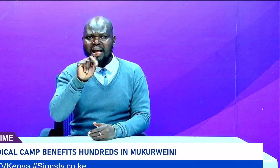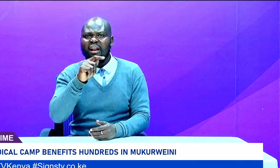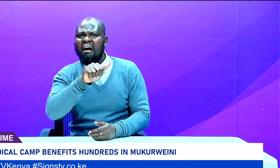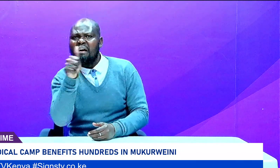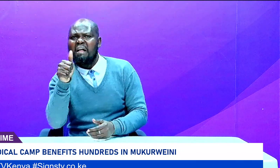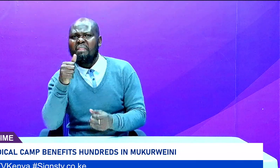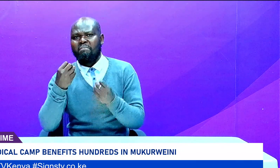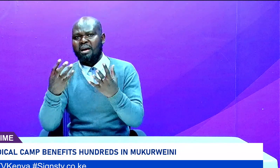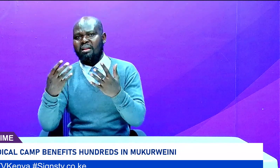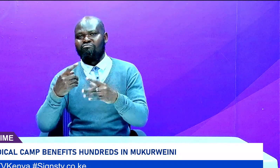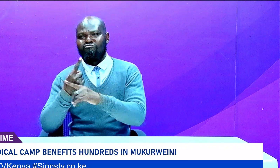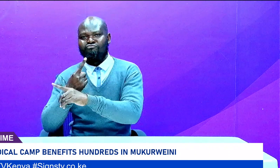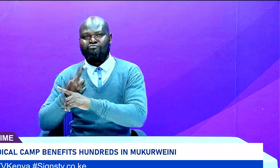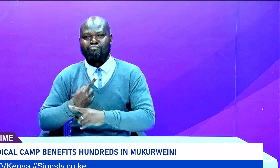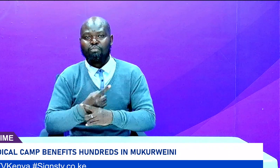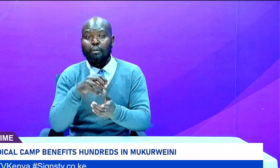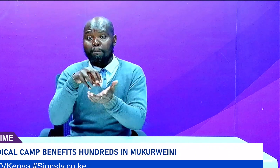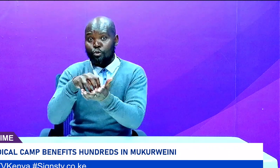including diabetes,